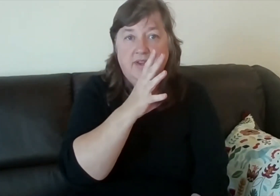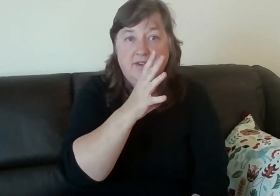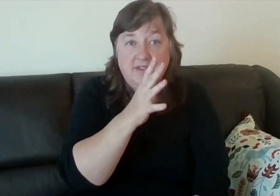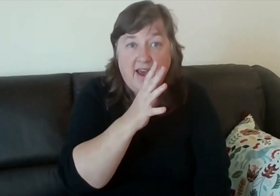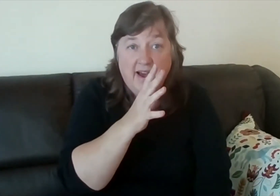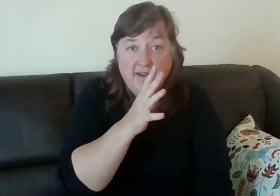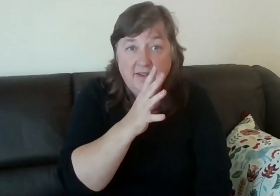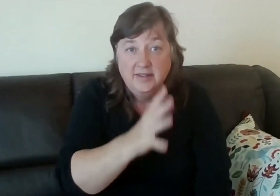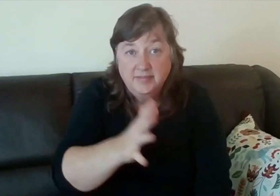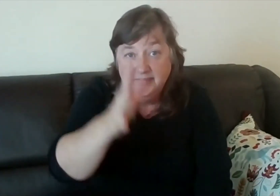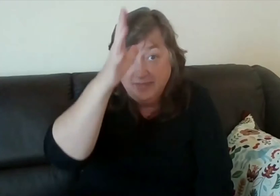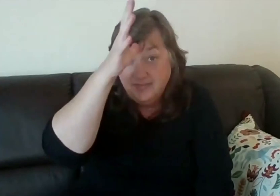Dad,